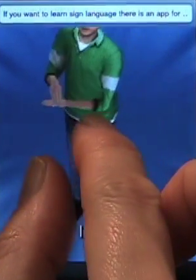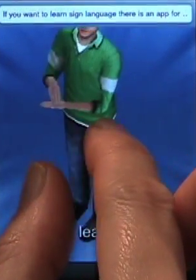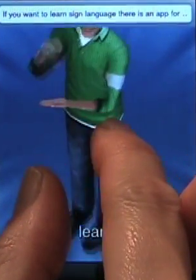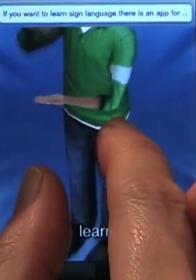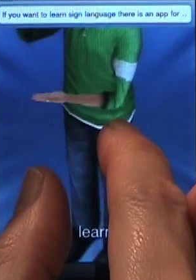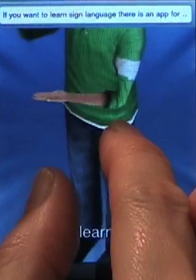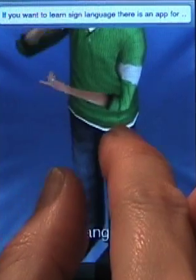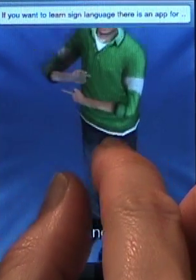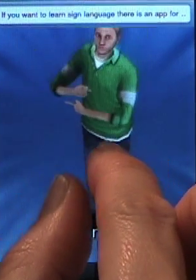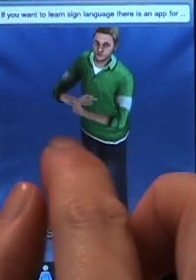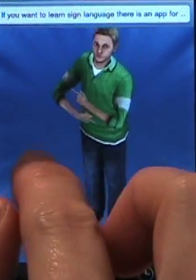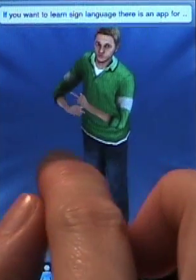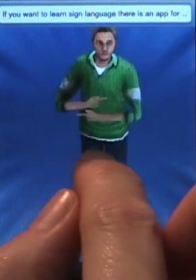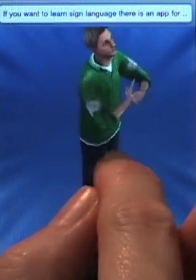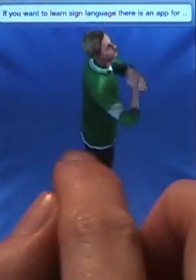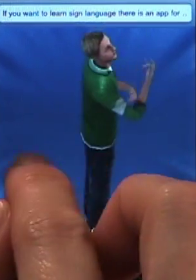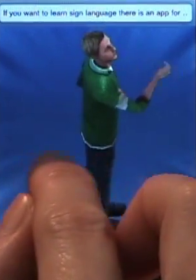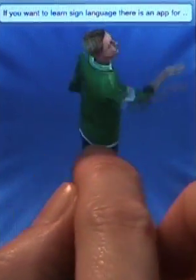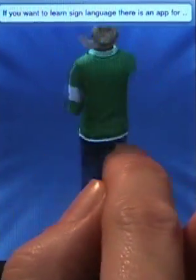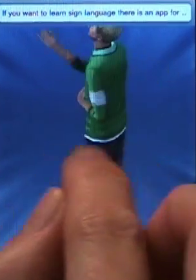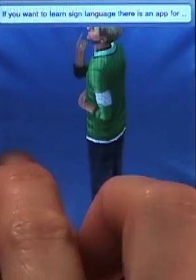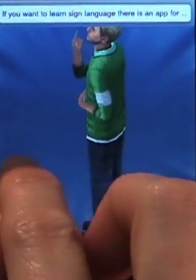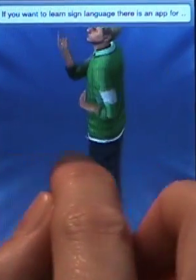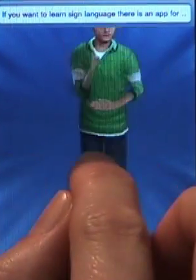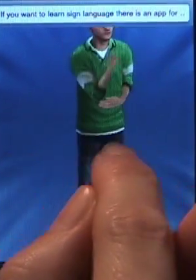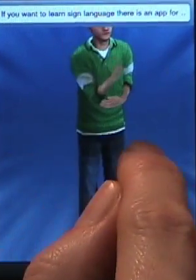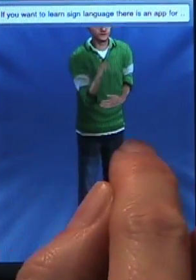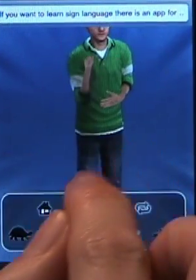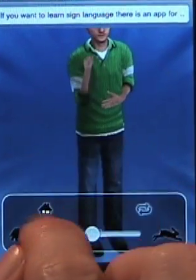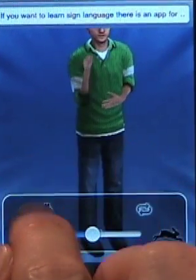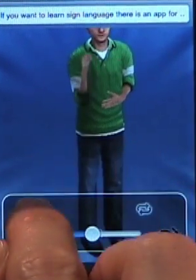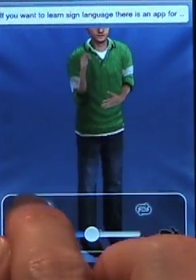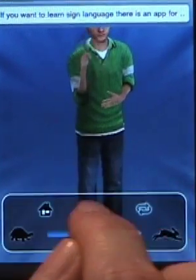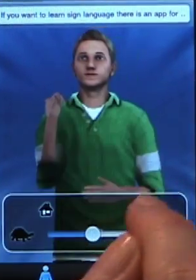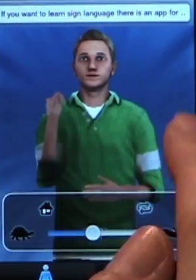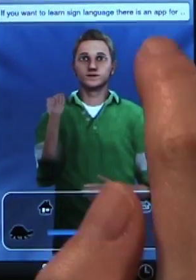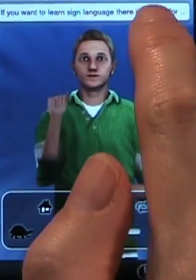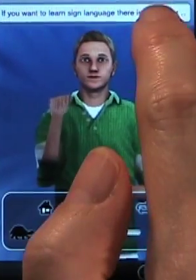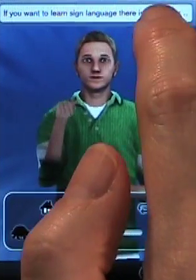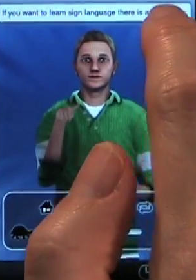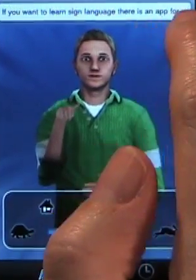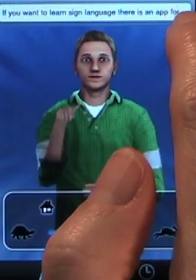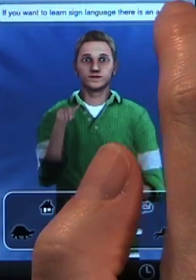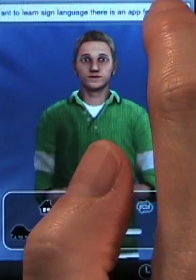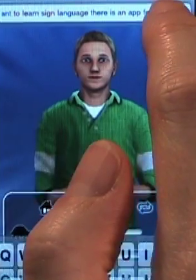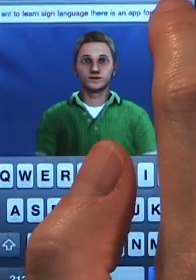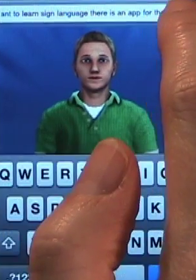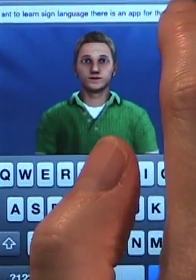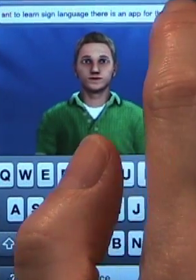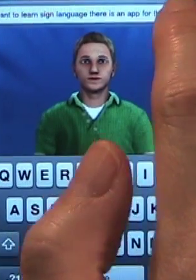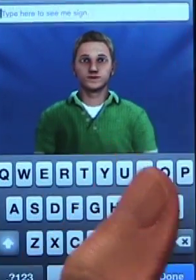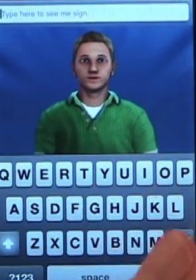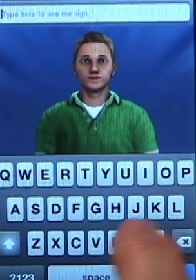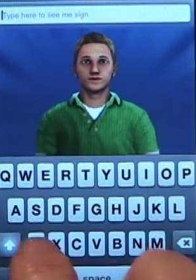and rotated to give you the best vantage point for every sign. You control the placement of the character, not